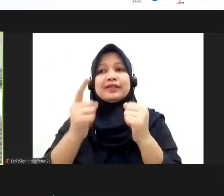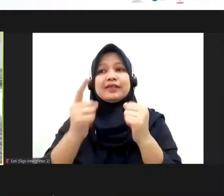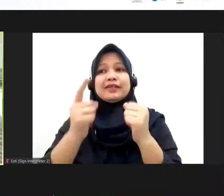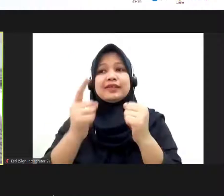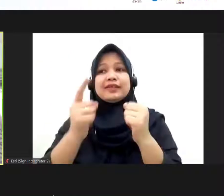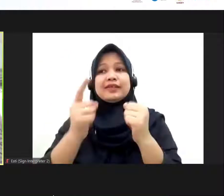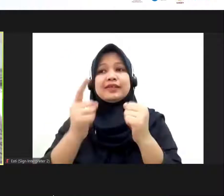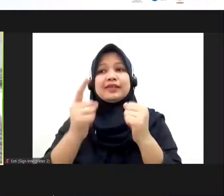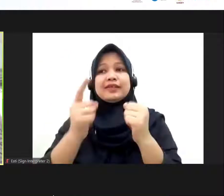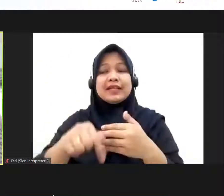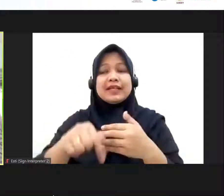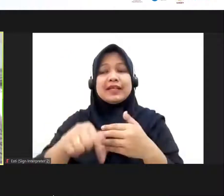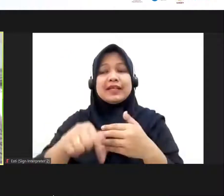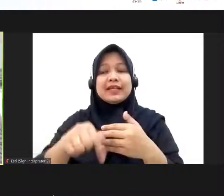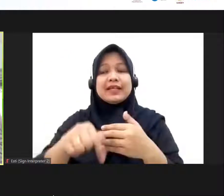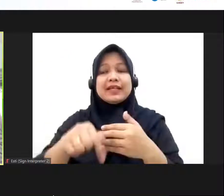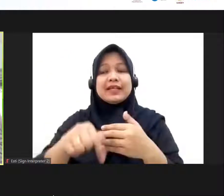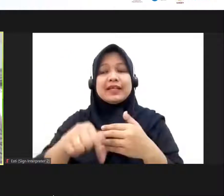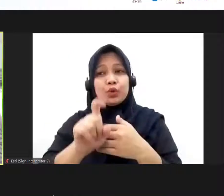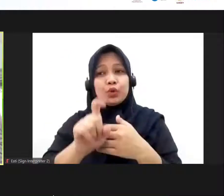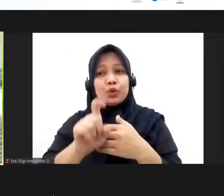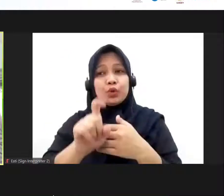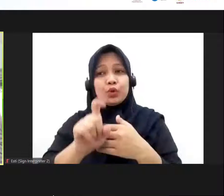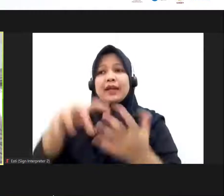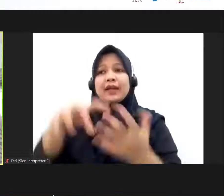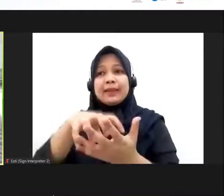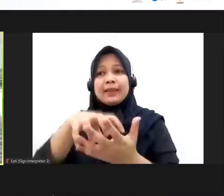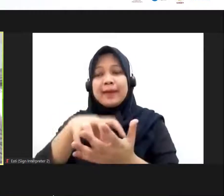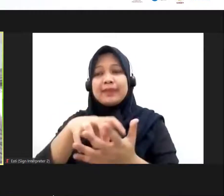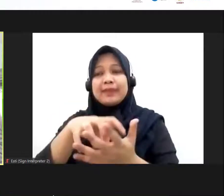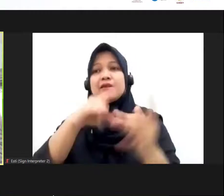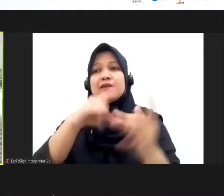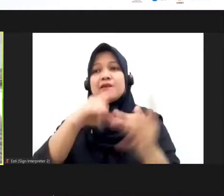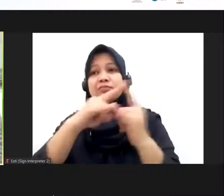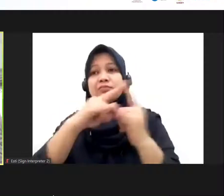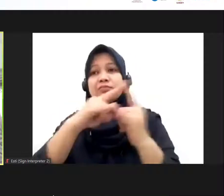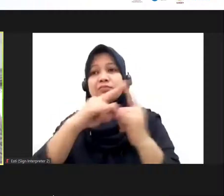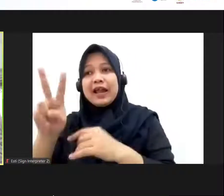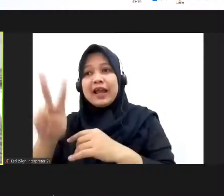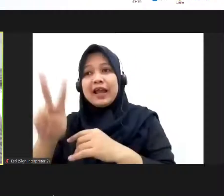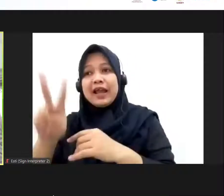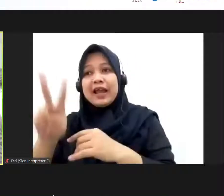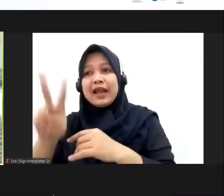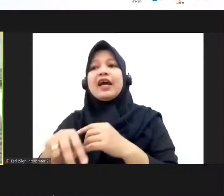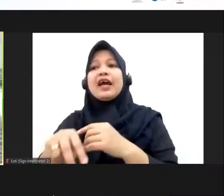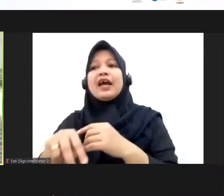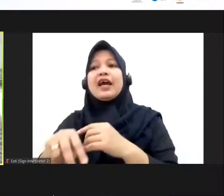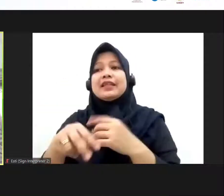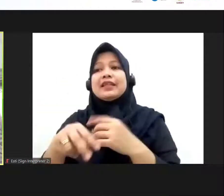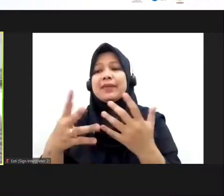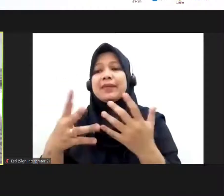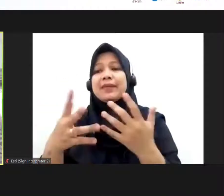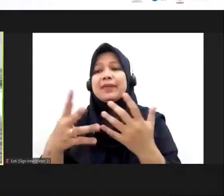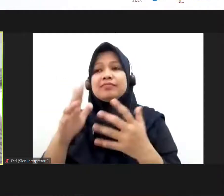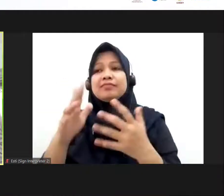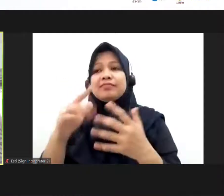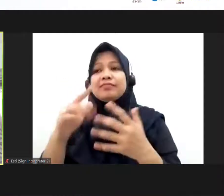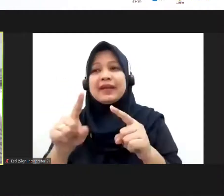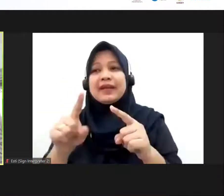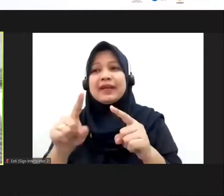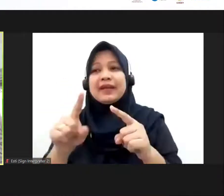more shelters which were damaged. The repair work could not be conducted in a timely